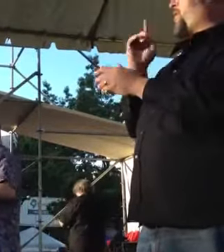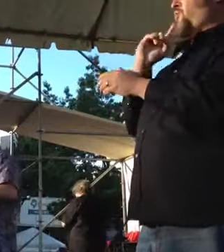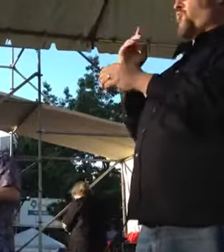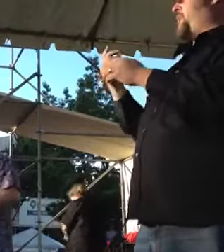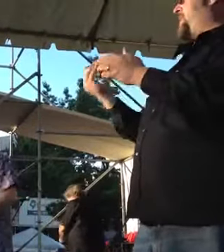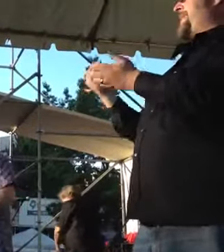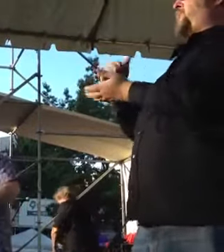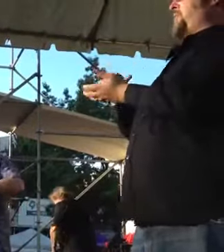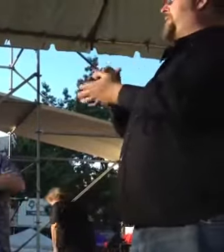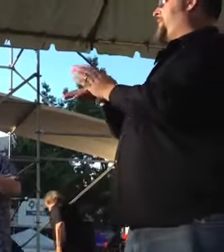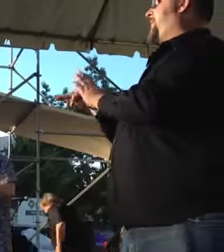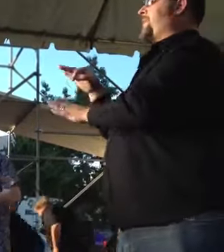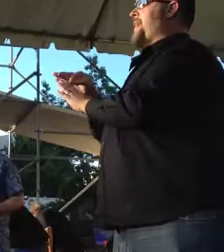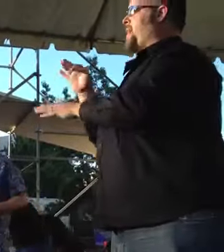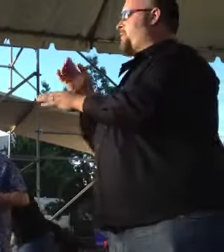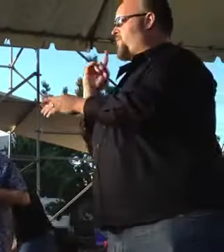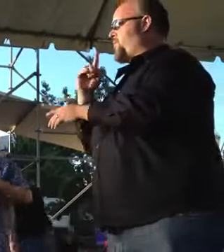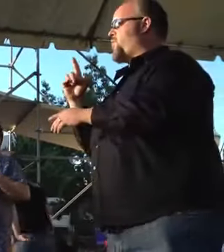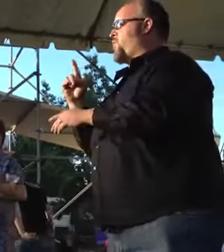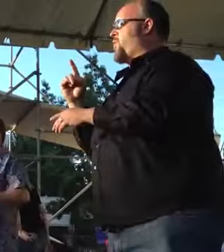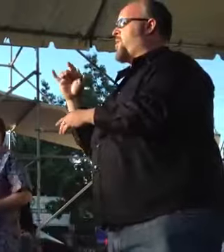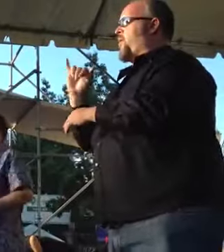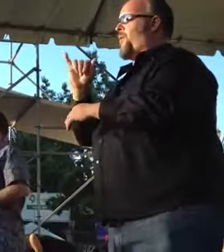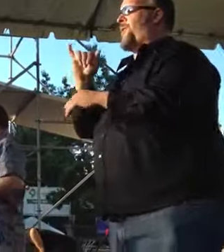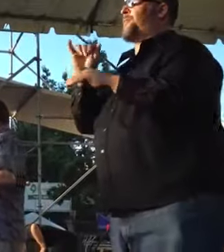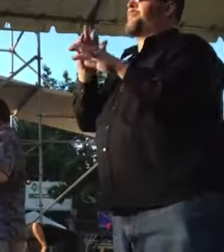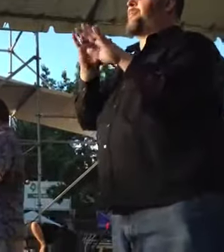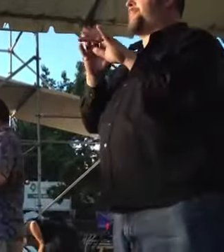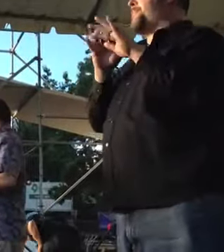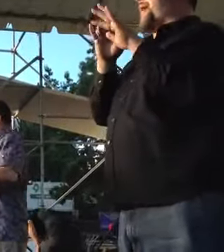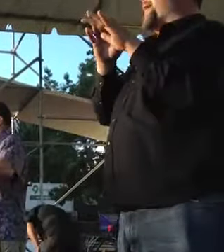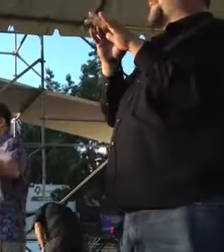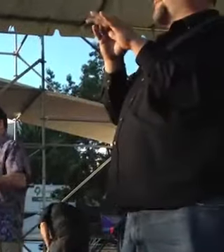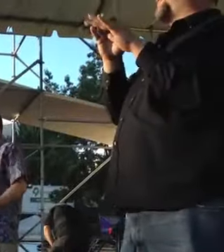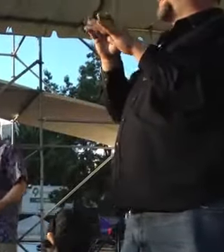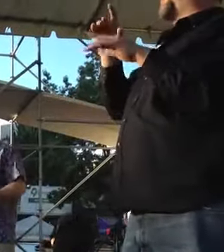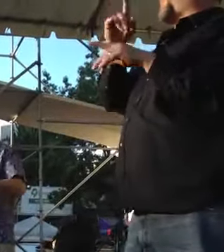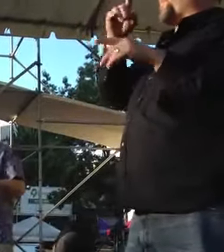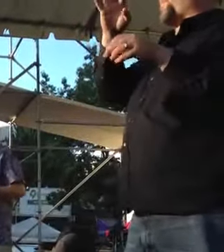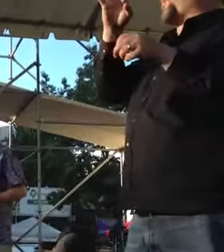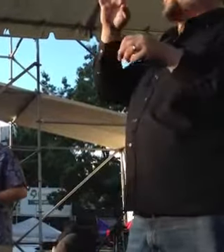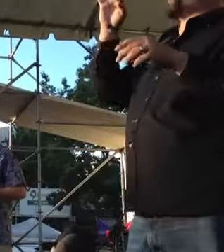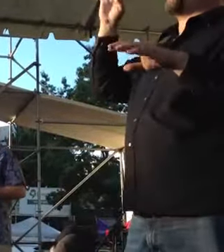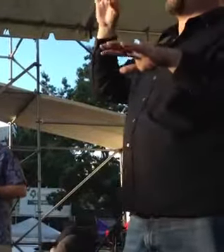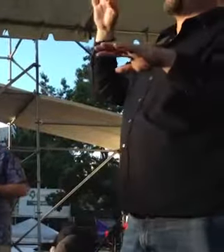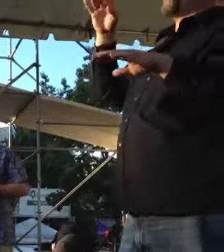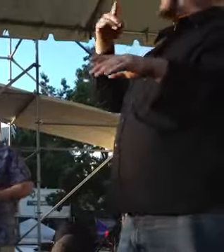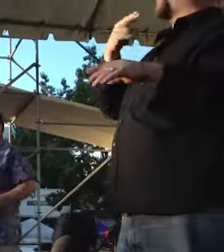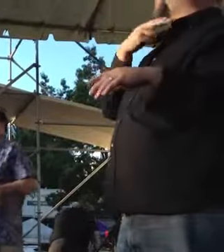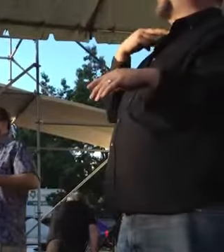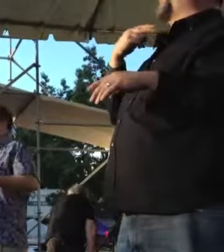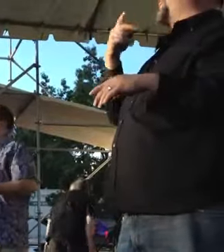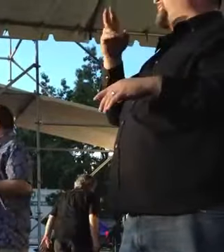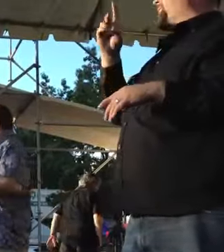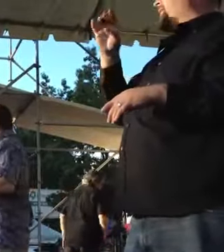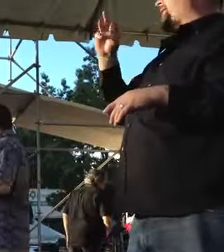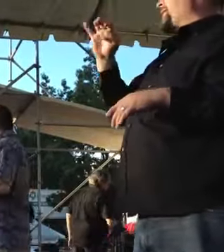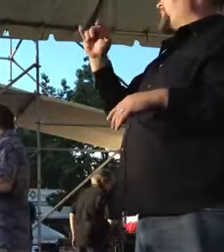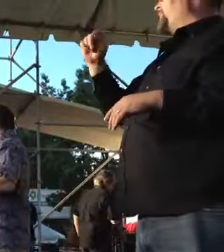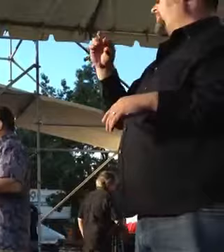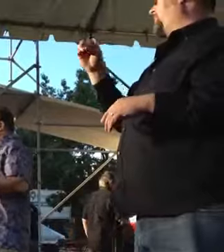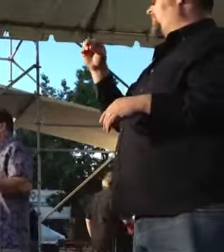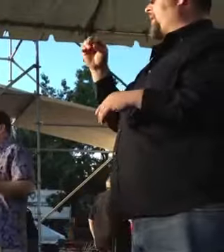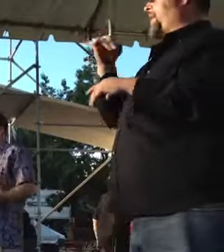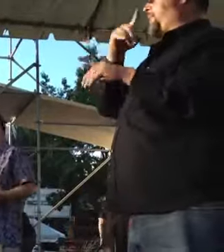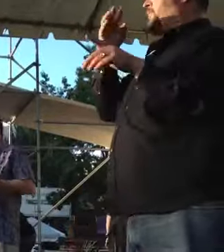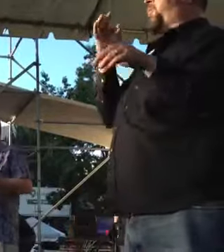in our own time today, but also for mystical purposes as well, you know, and Taoist priests later used it for that same purpose. And there's a quatrain